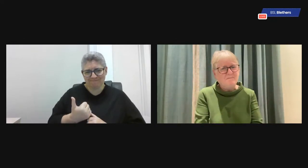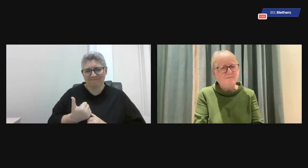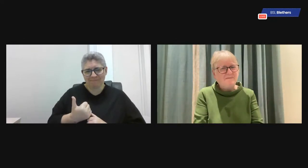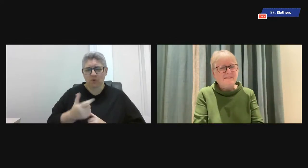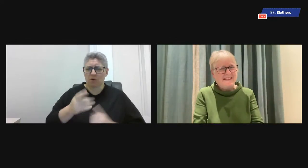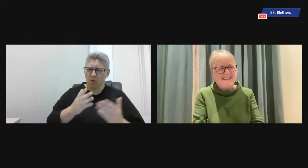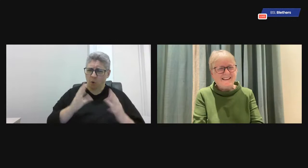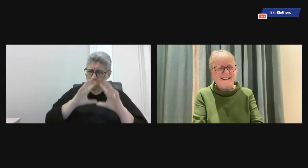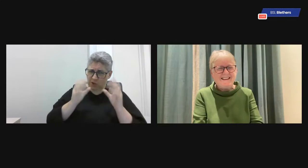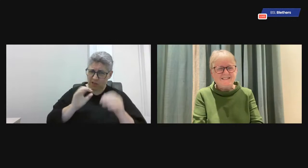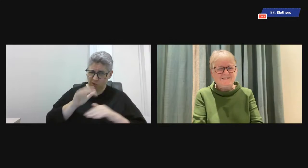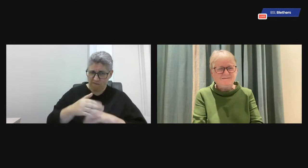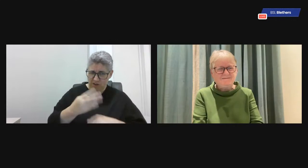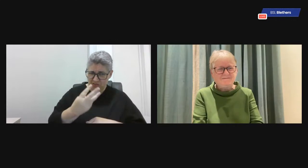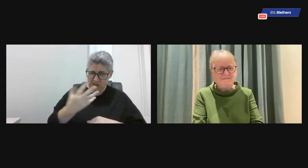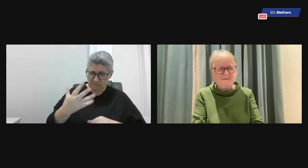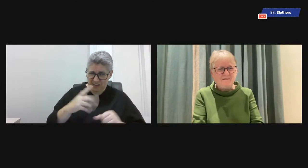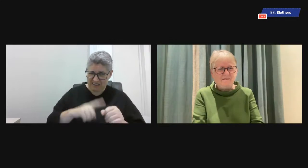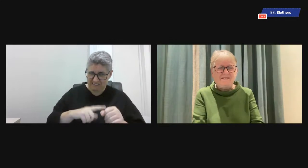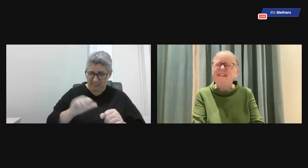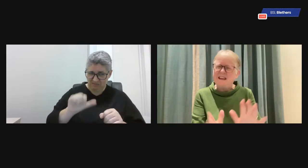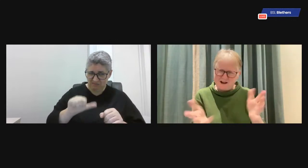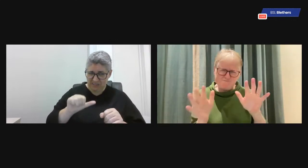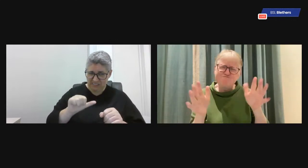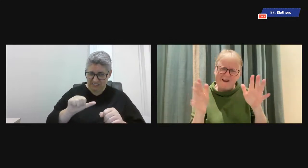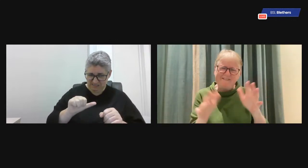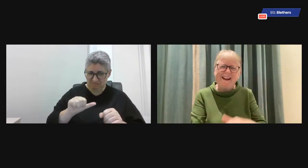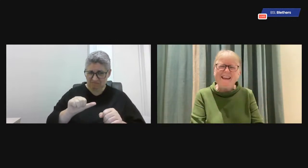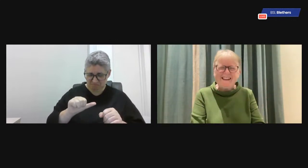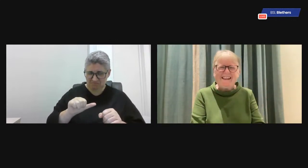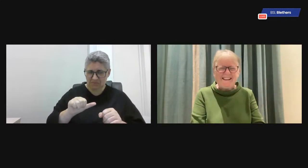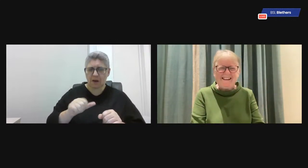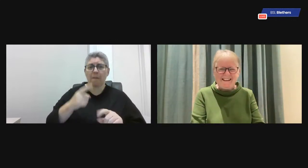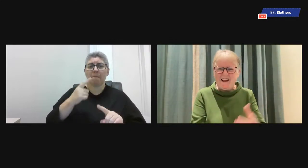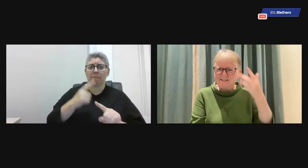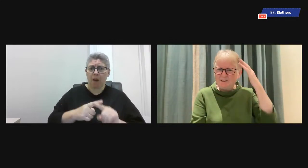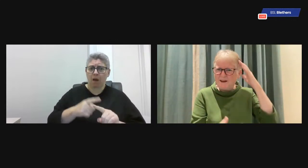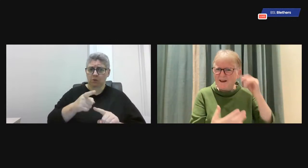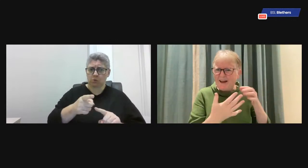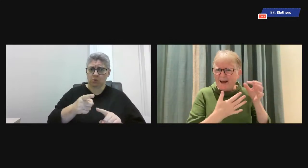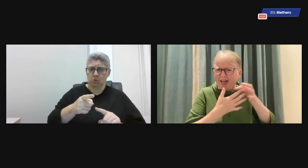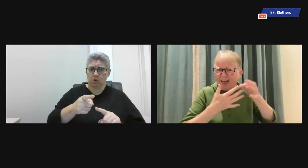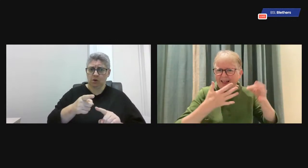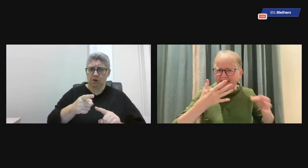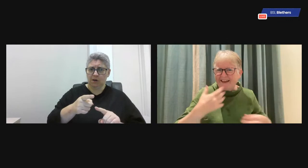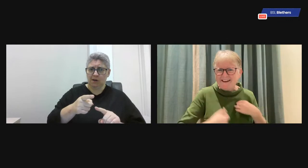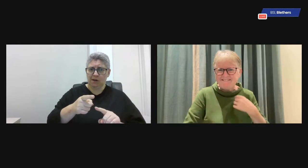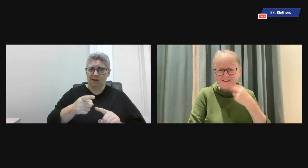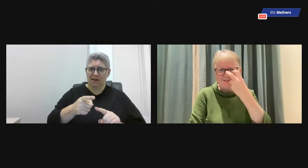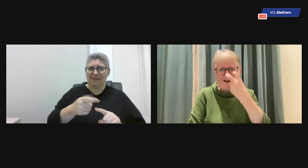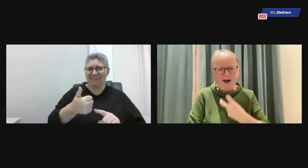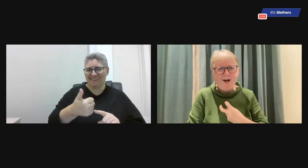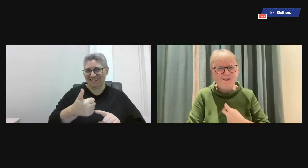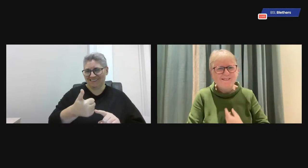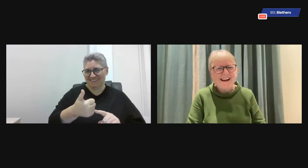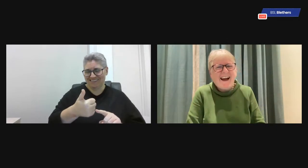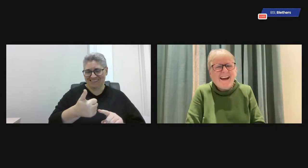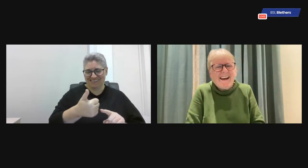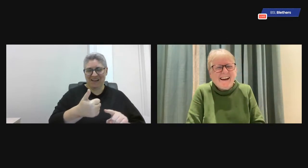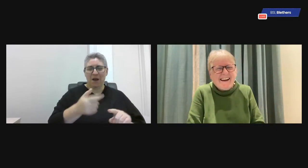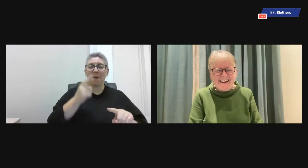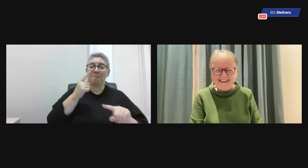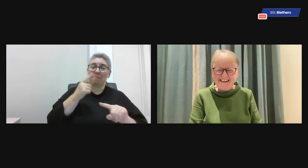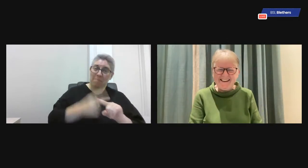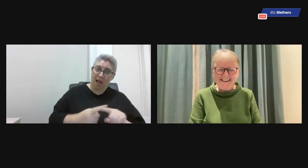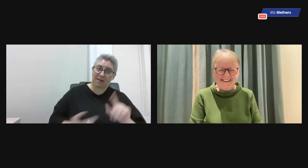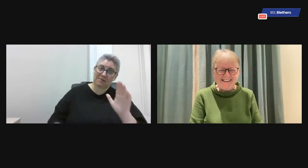to this day. Yeah. So you've really got overall 35 years experience? Roughly, yes.